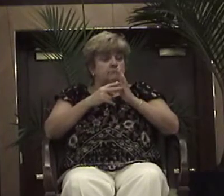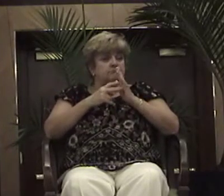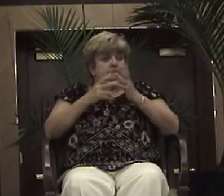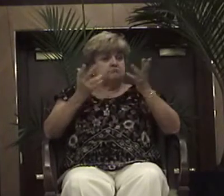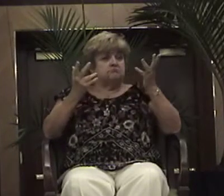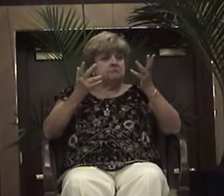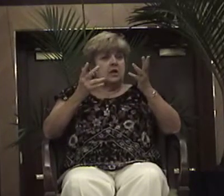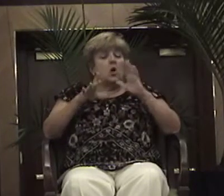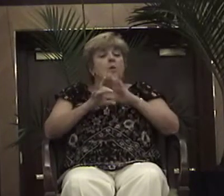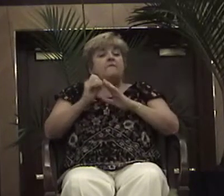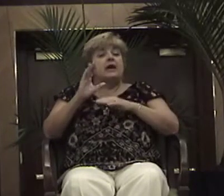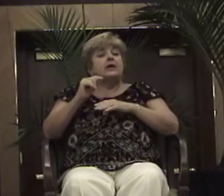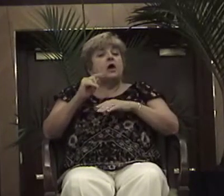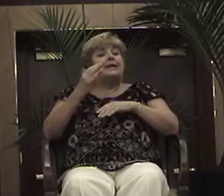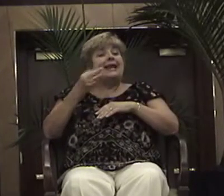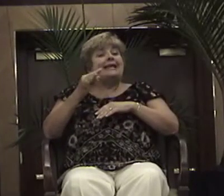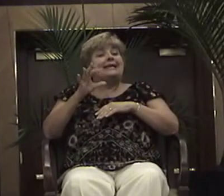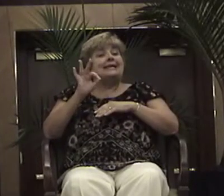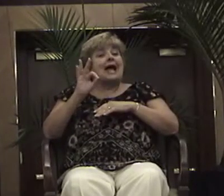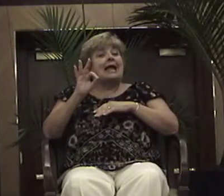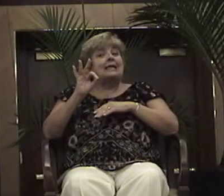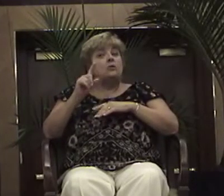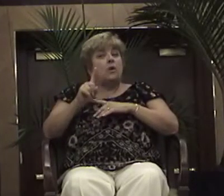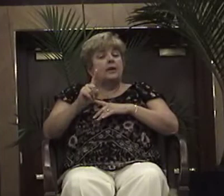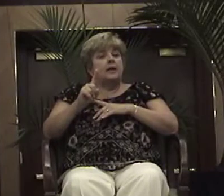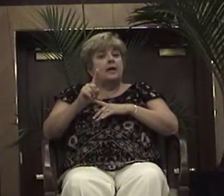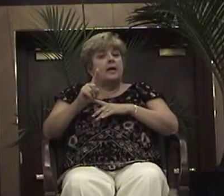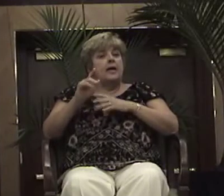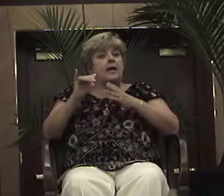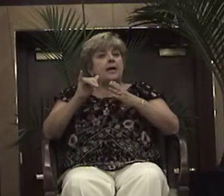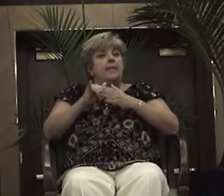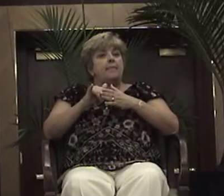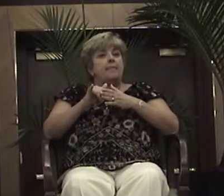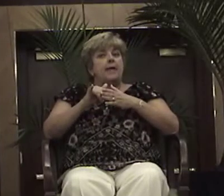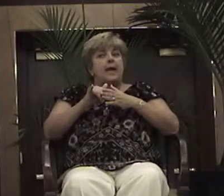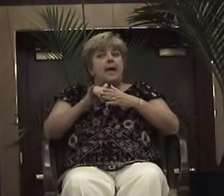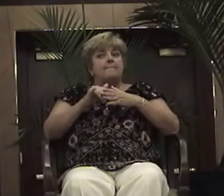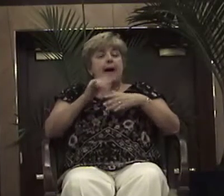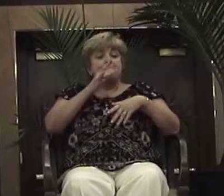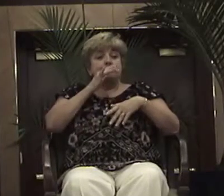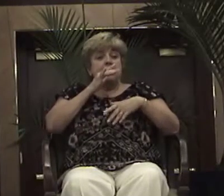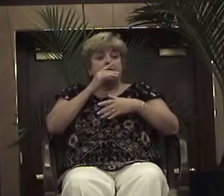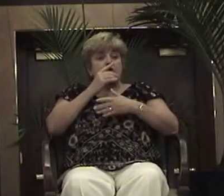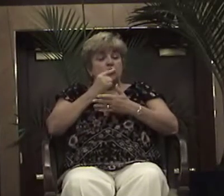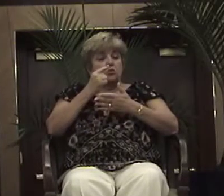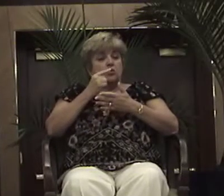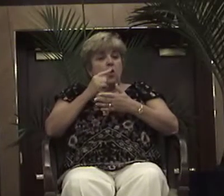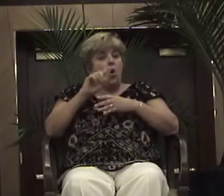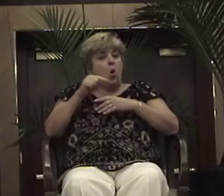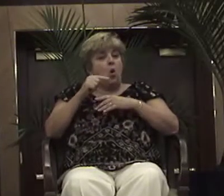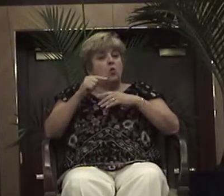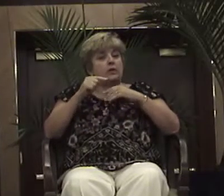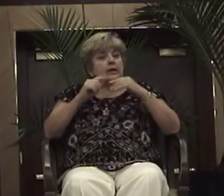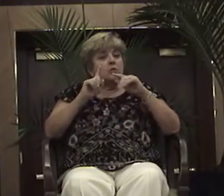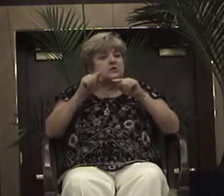in 1991 that my mother had grade 5 education. And they gave me a great home and a